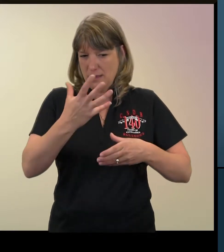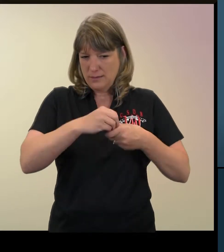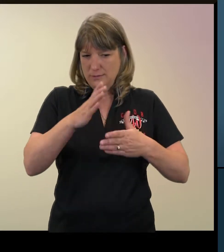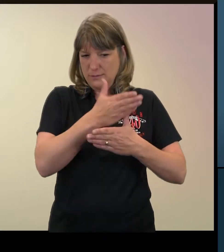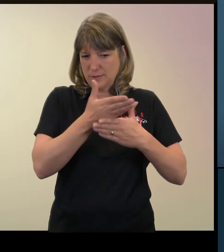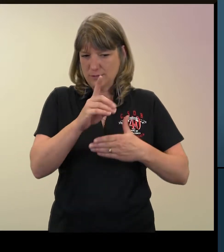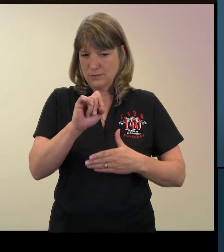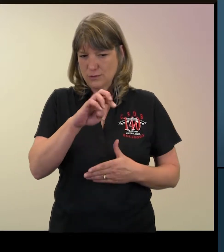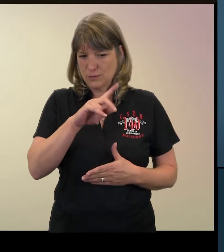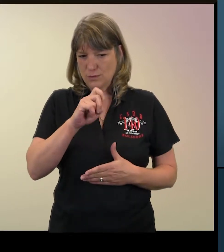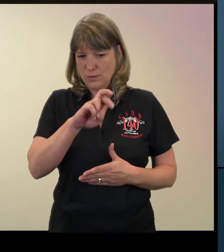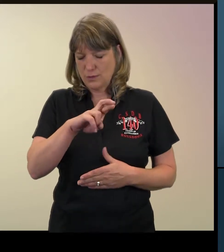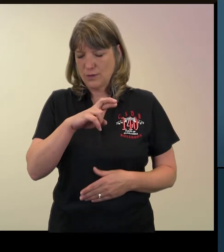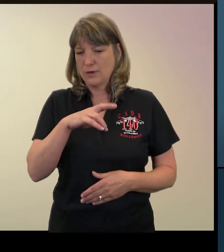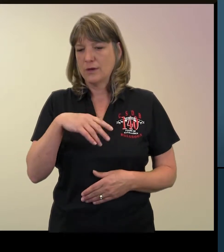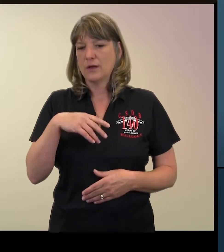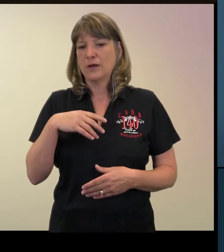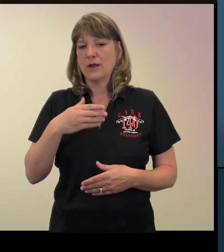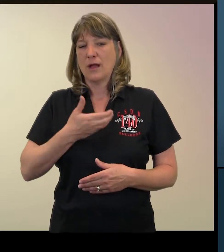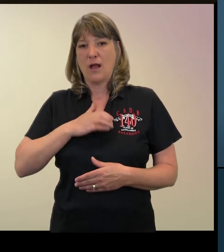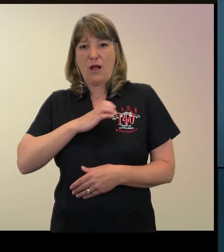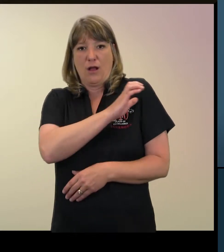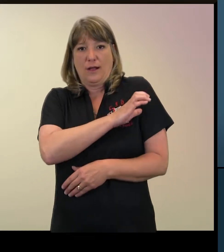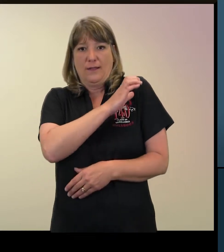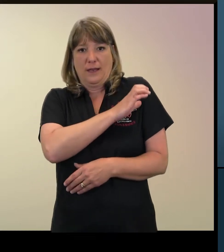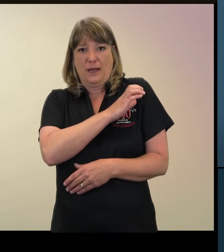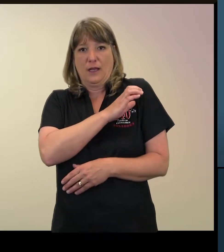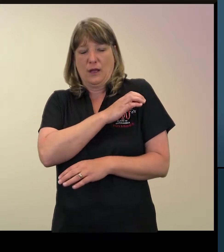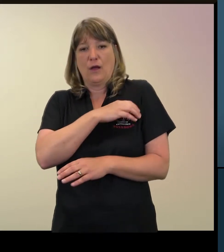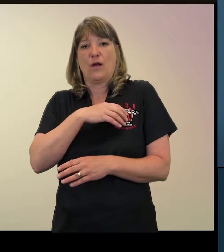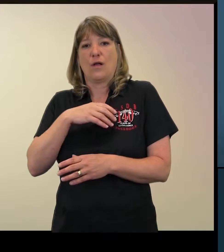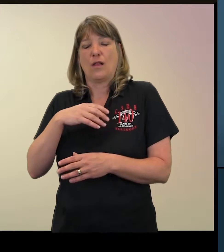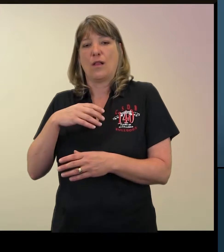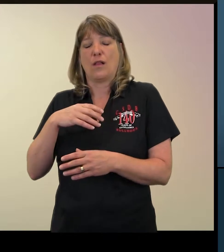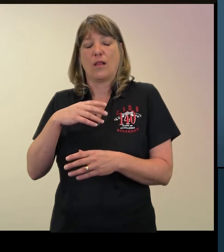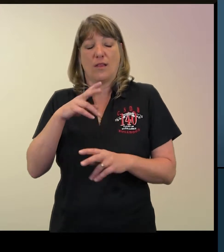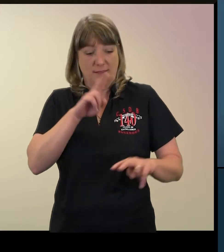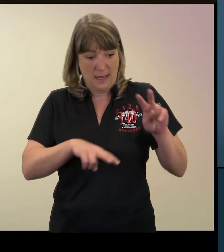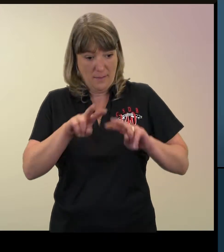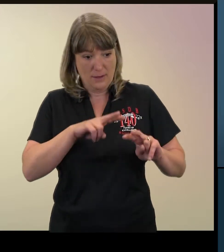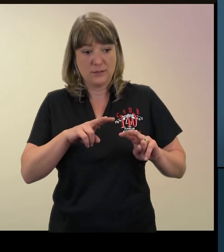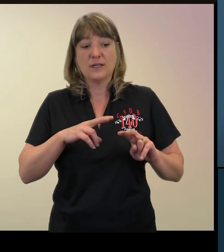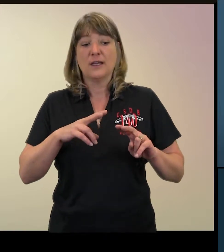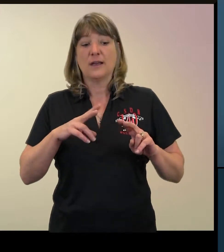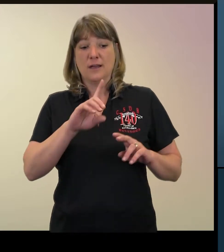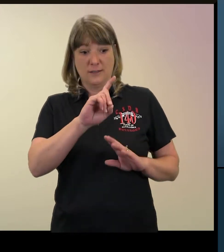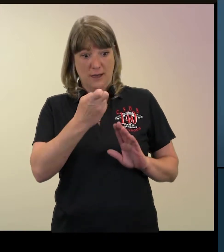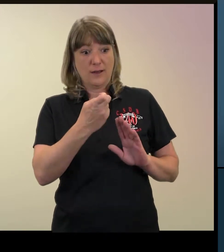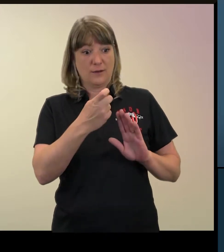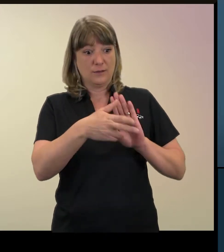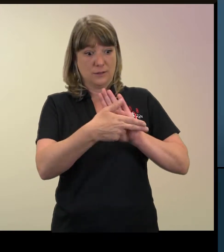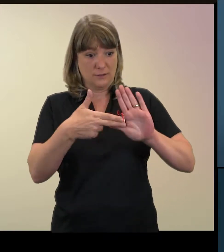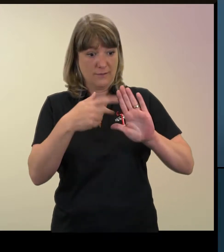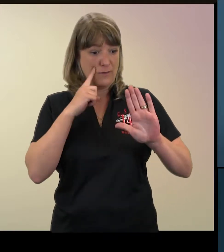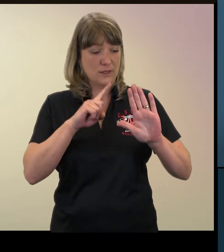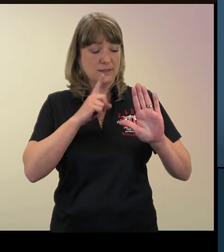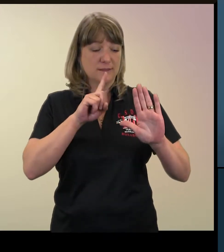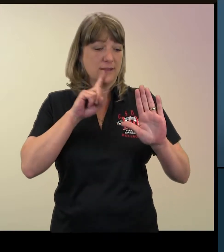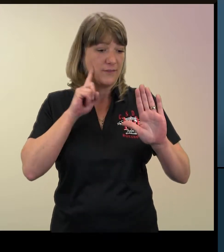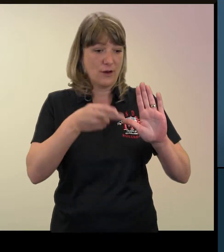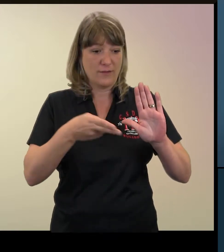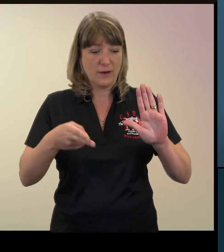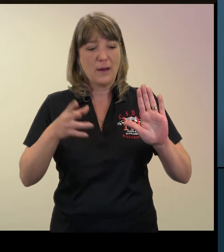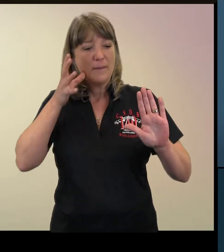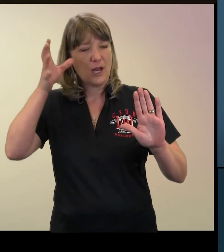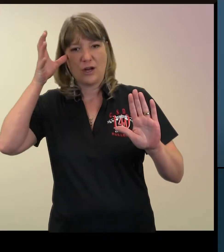possibly having an autism spectrum disorder, our clinical samples are showing that even when kids are given a diagnosis of autism